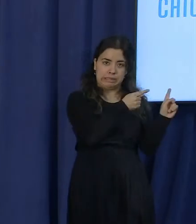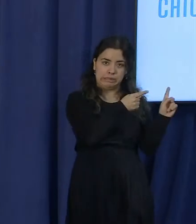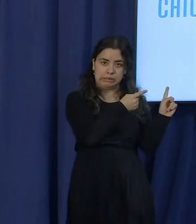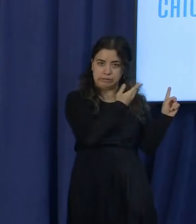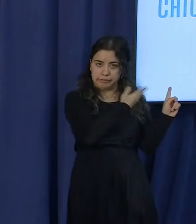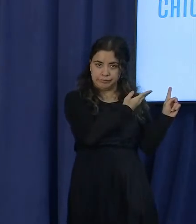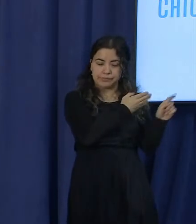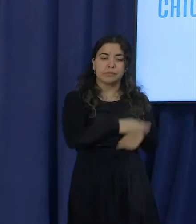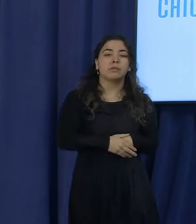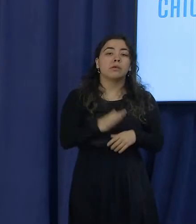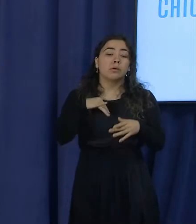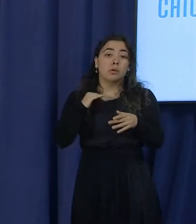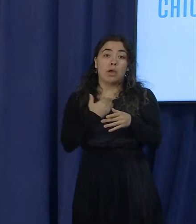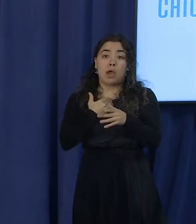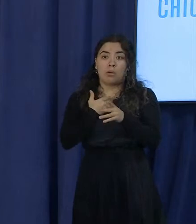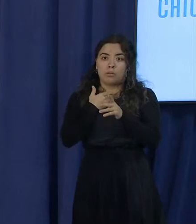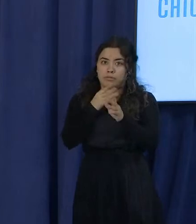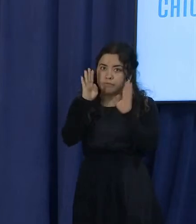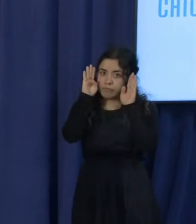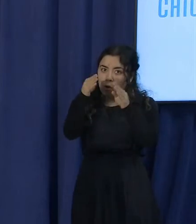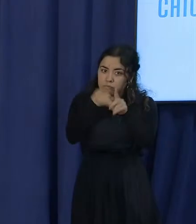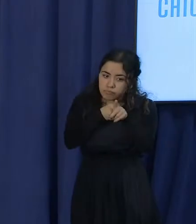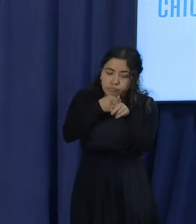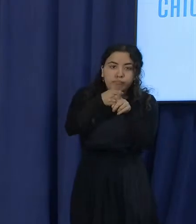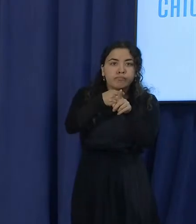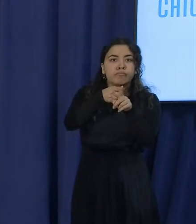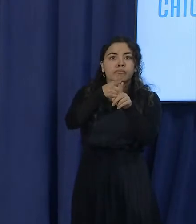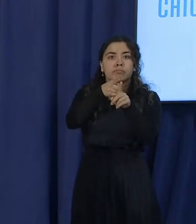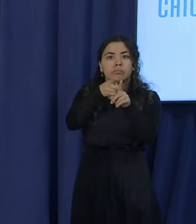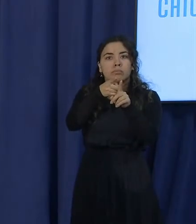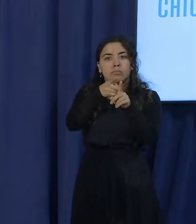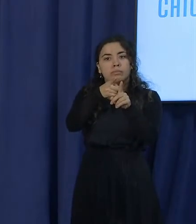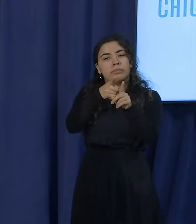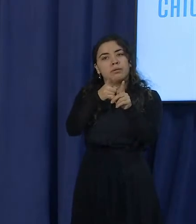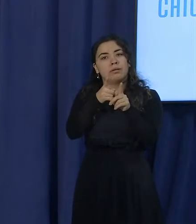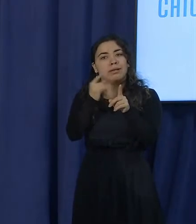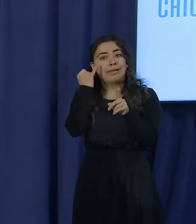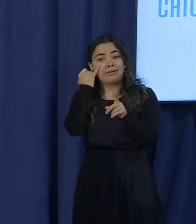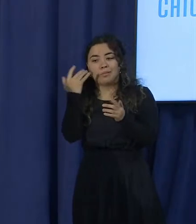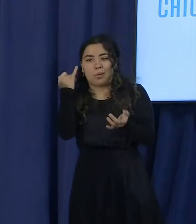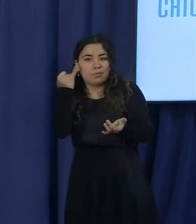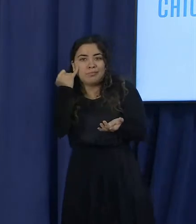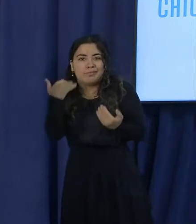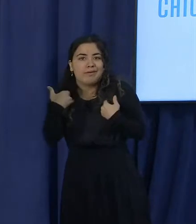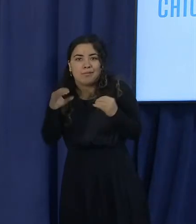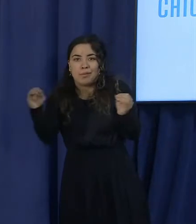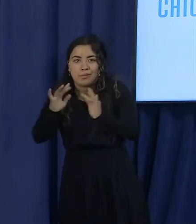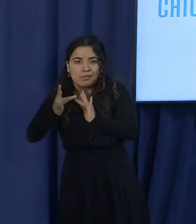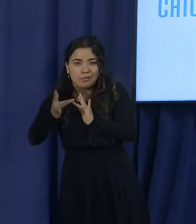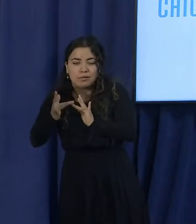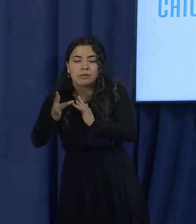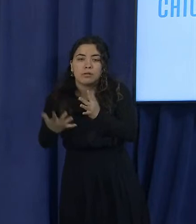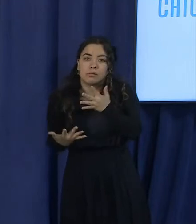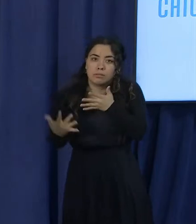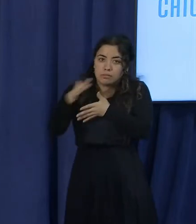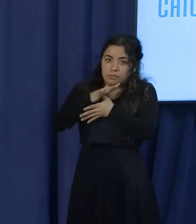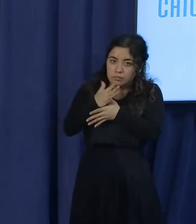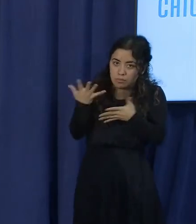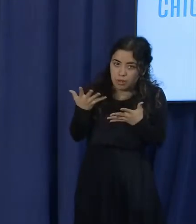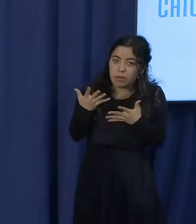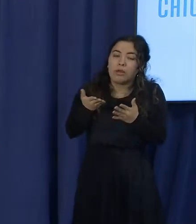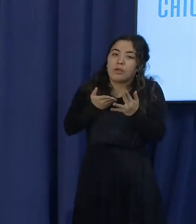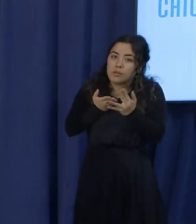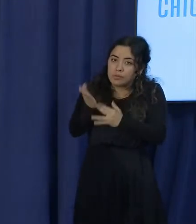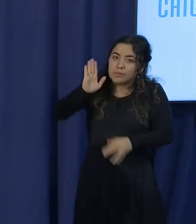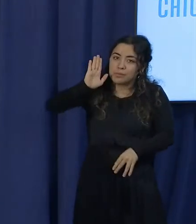primary approach for people who are not connected digitally remains, again, first and foremost, through healthcare